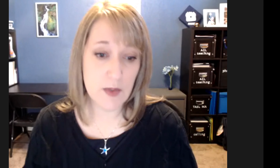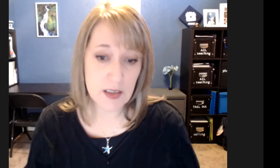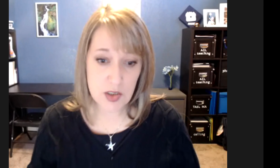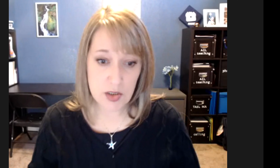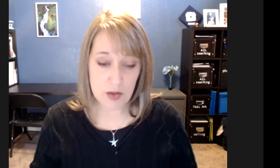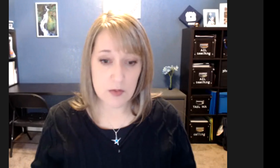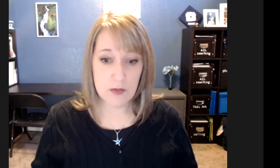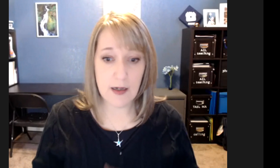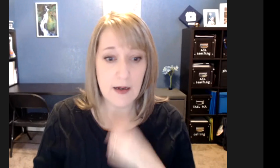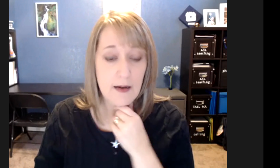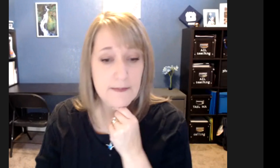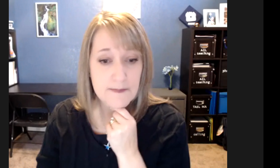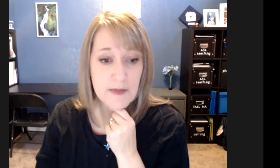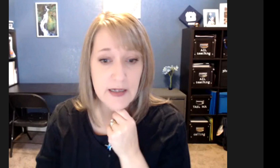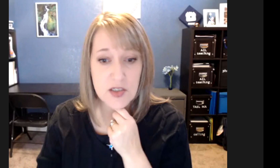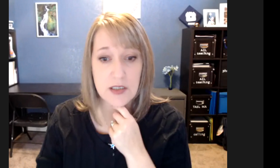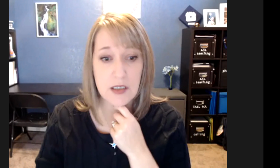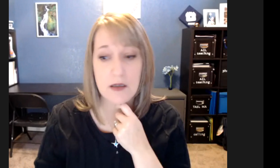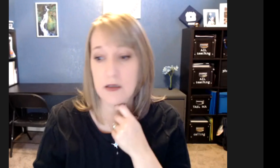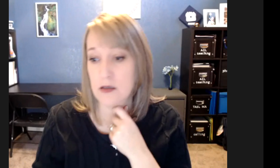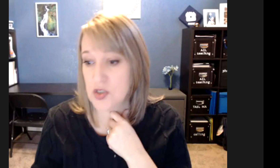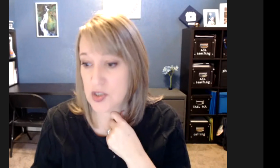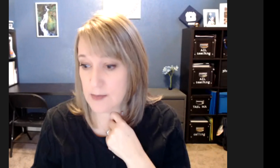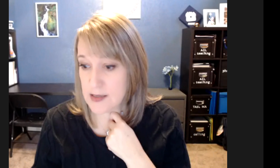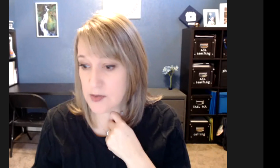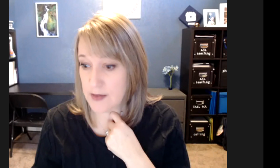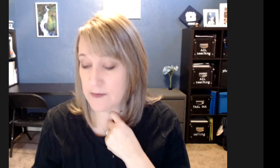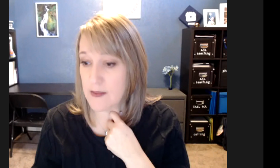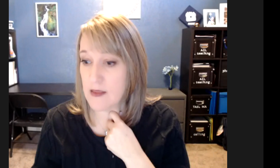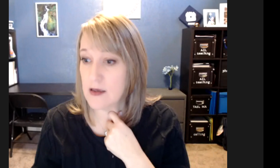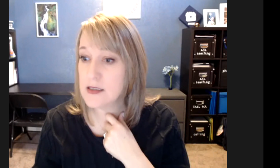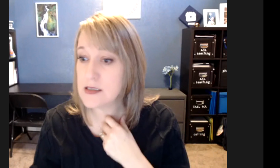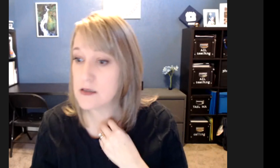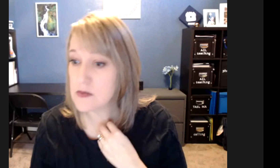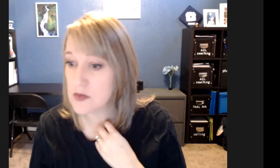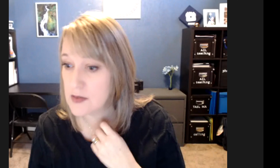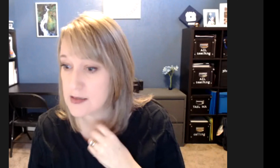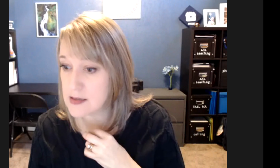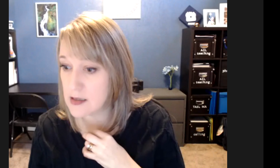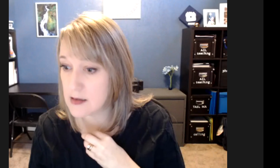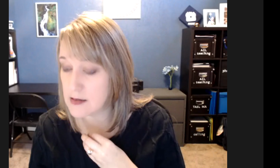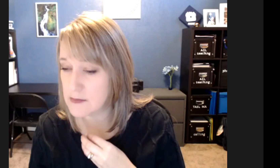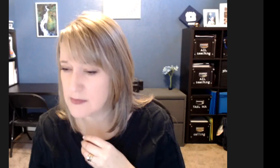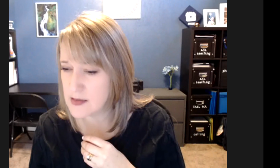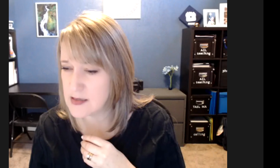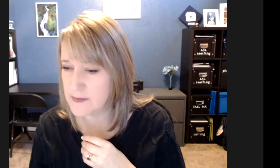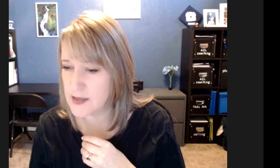going to actually share my screen for this so you can see the